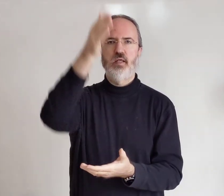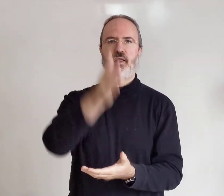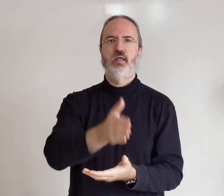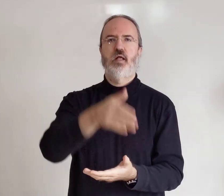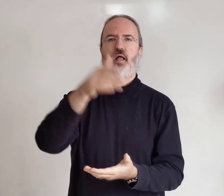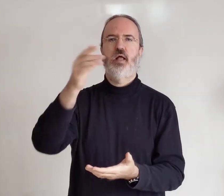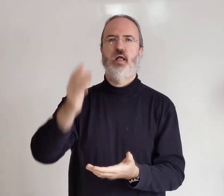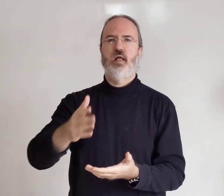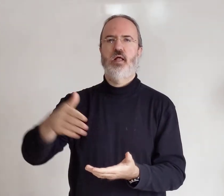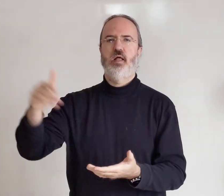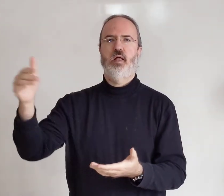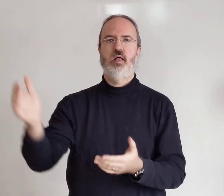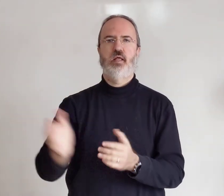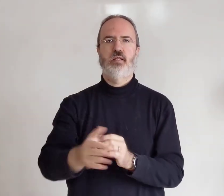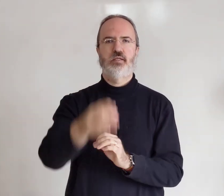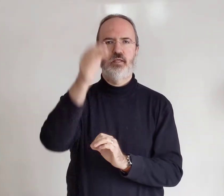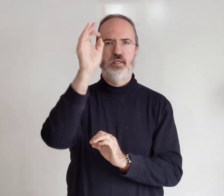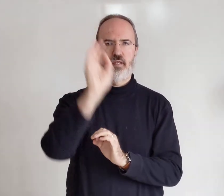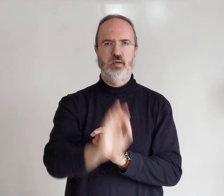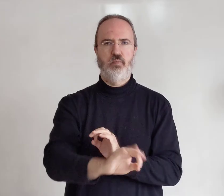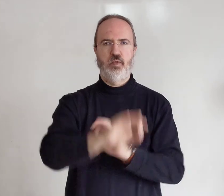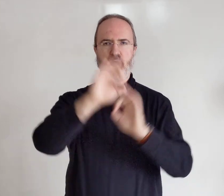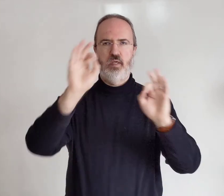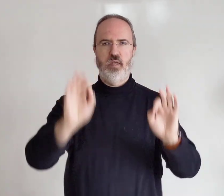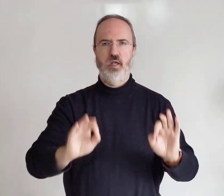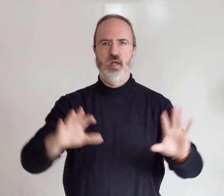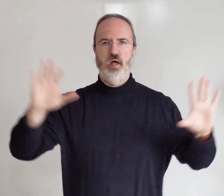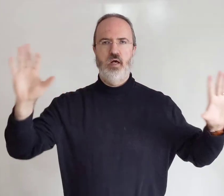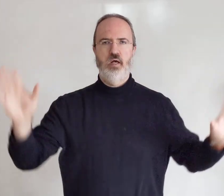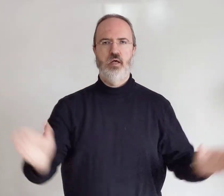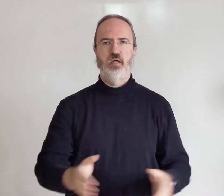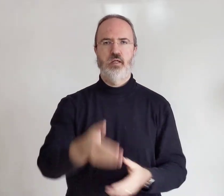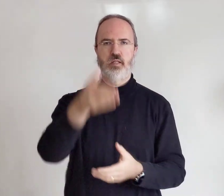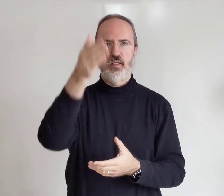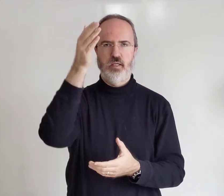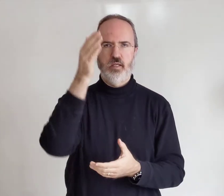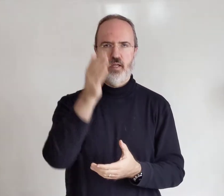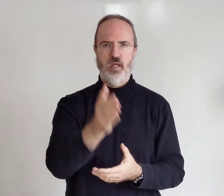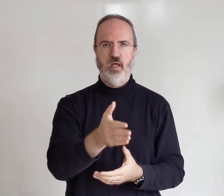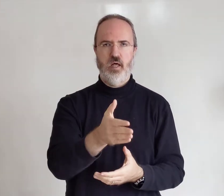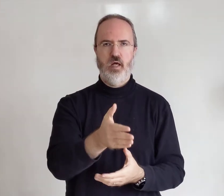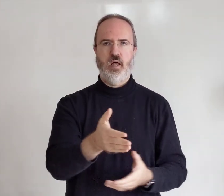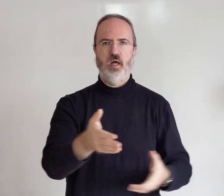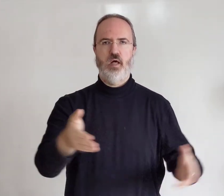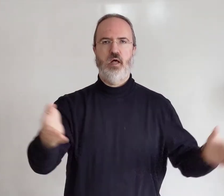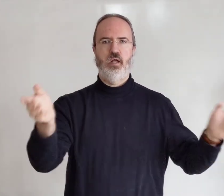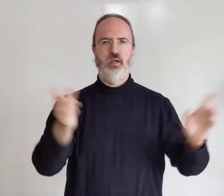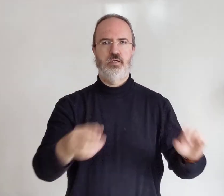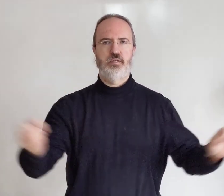Create in me a clean heart,